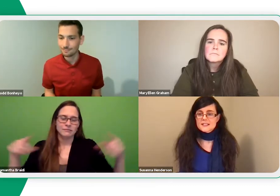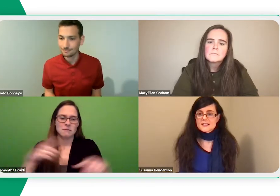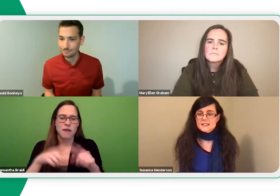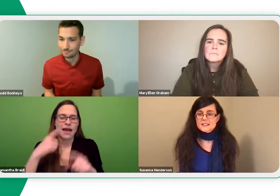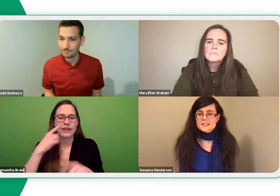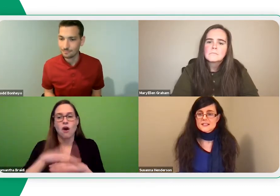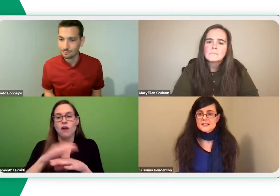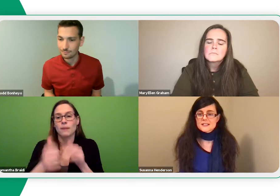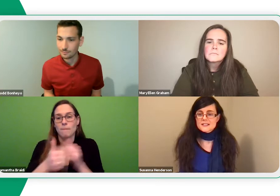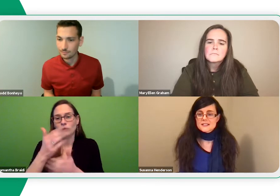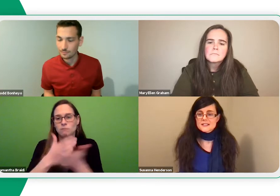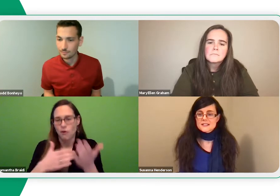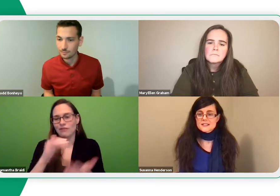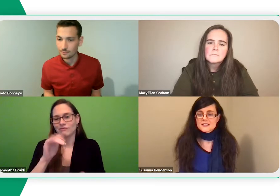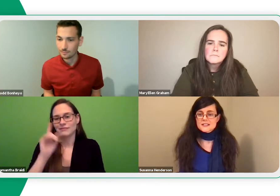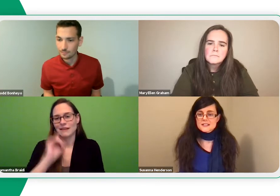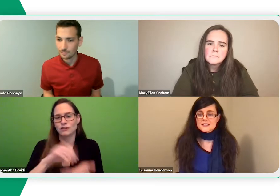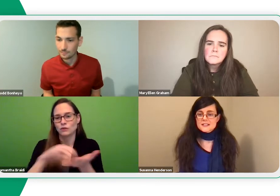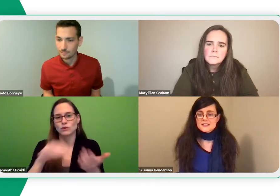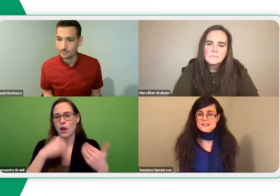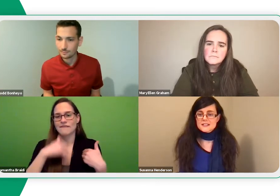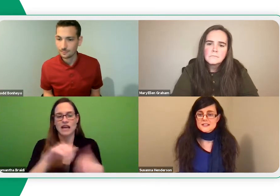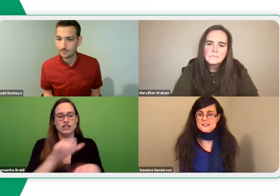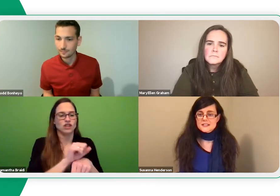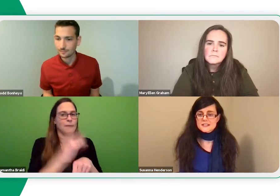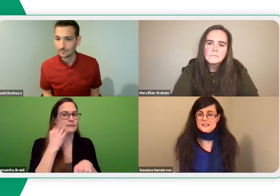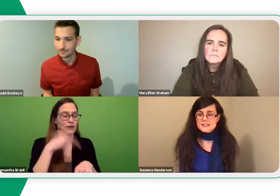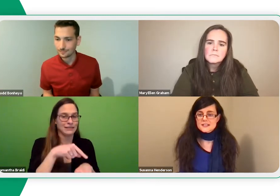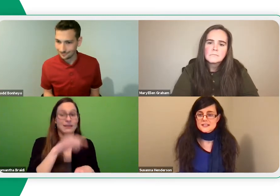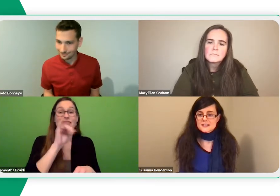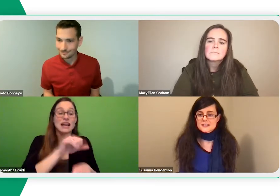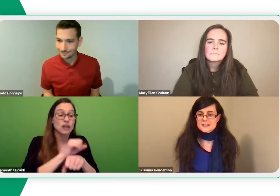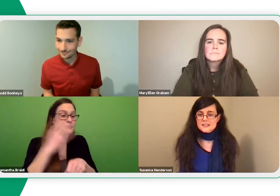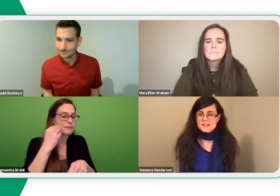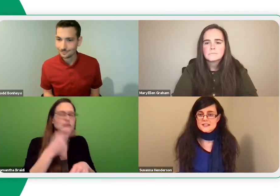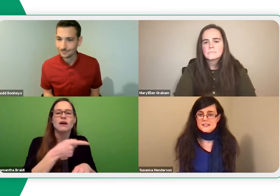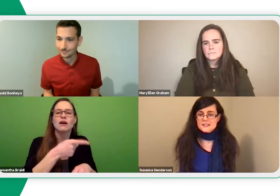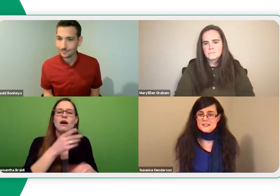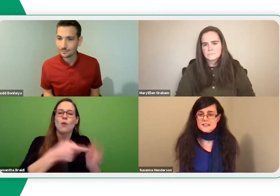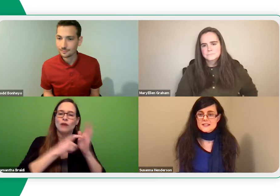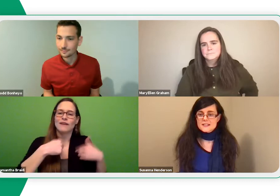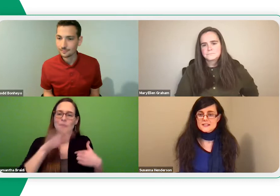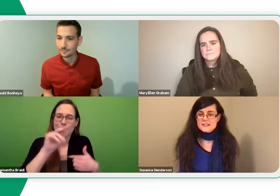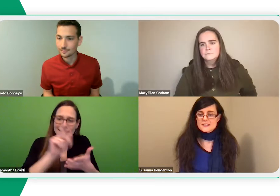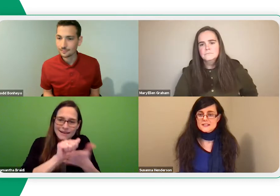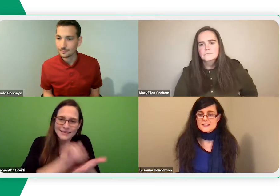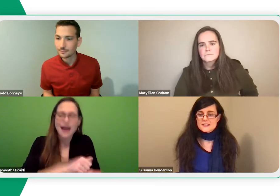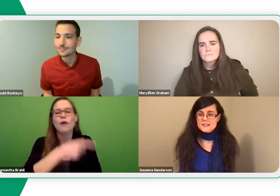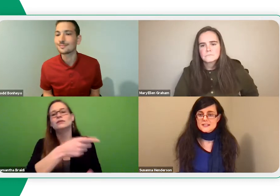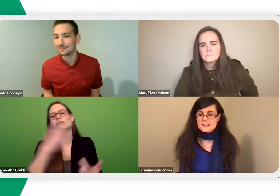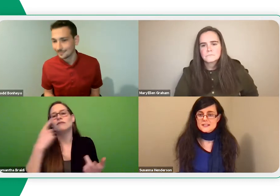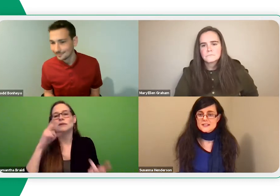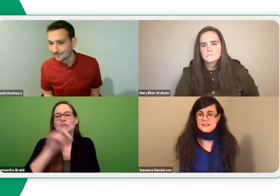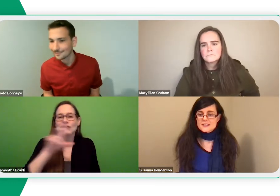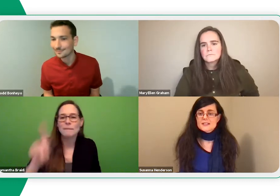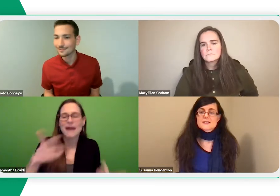16-year-old. So they really lack that experience. And of course, there are diverse experiences for everyone. But the job